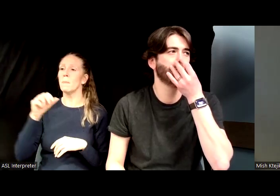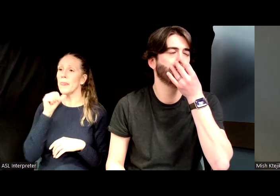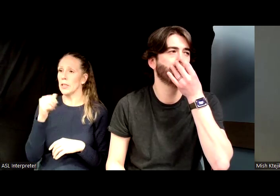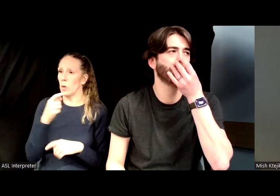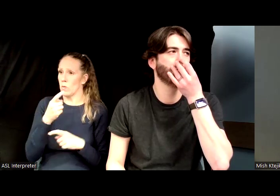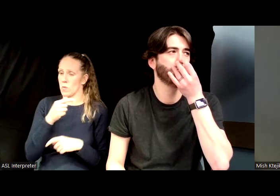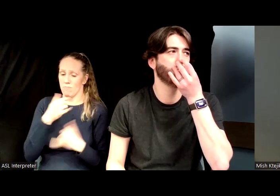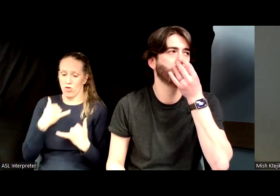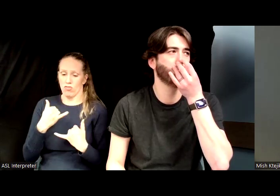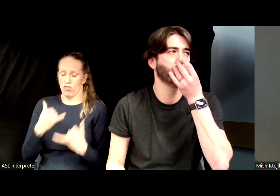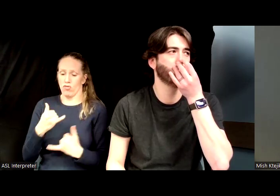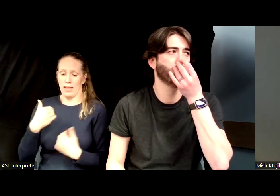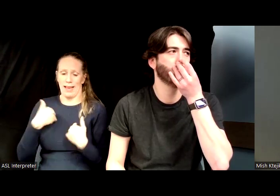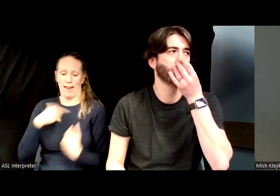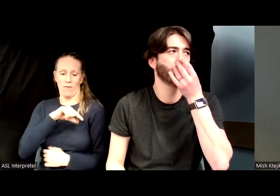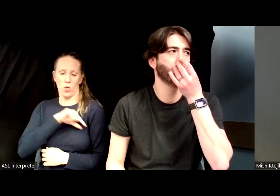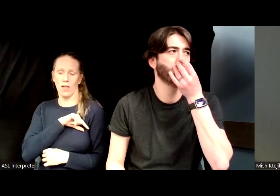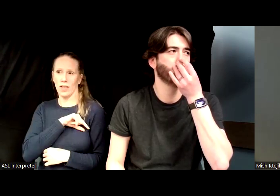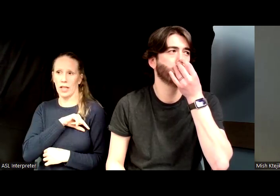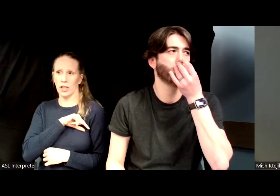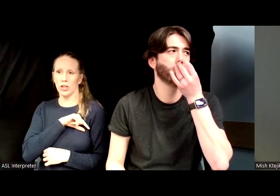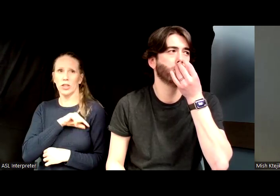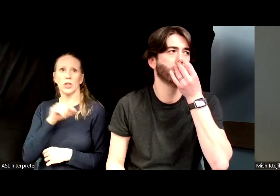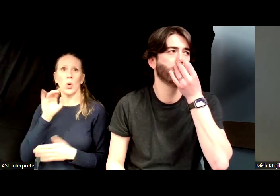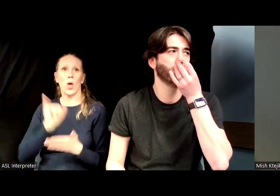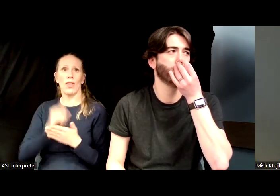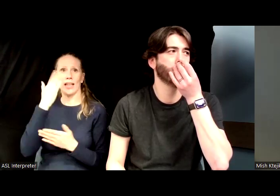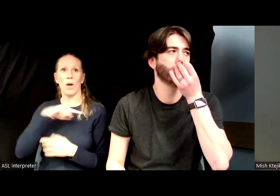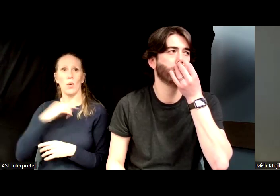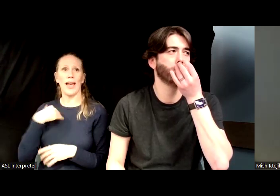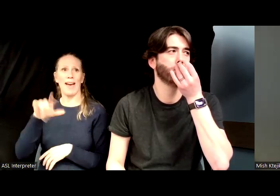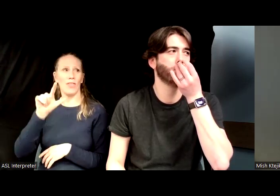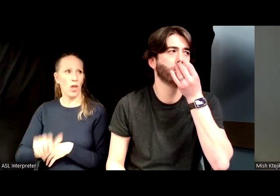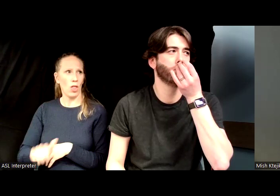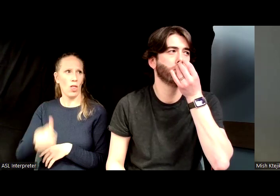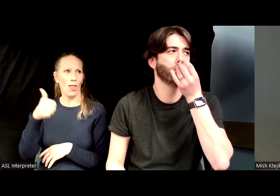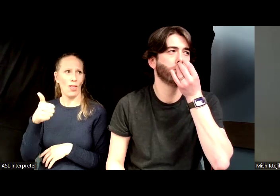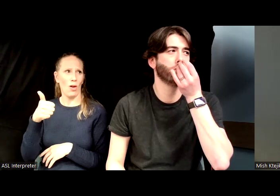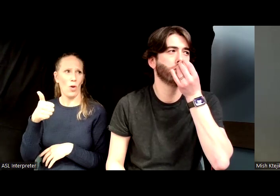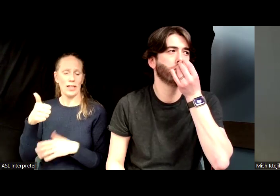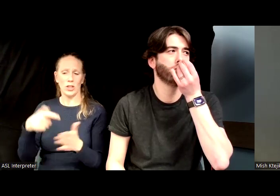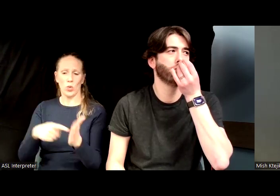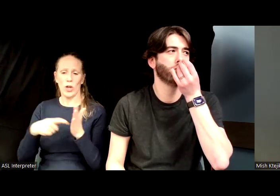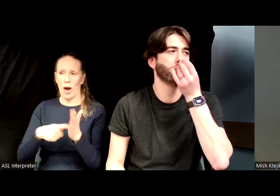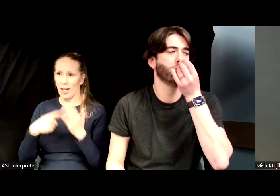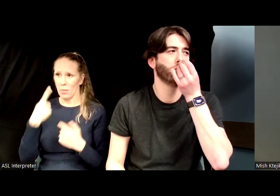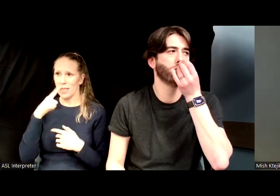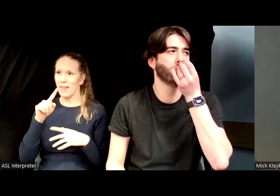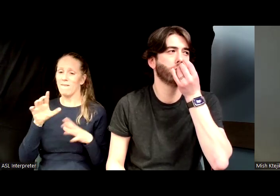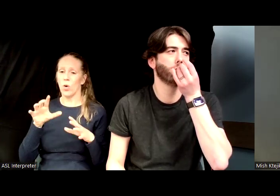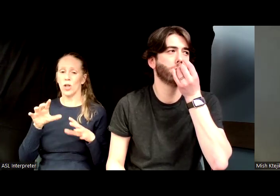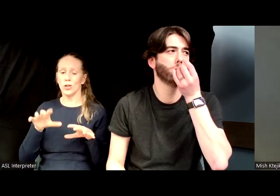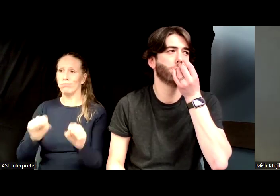those qualifications. And so that's why we have the lowest denominator to catch that group